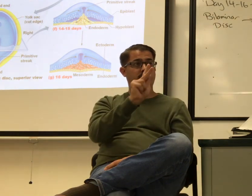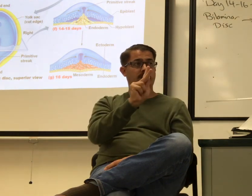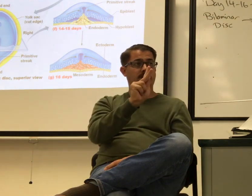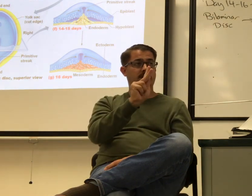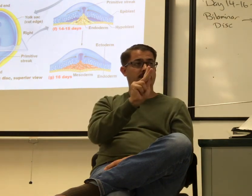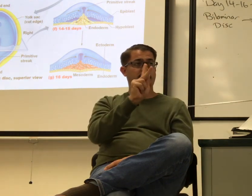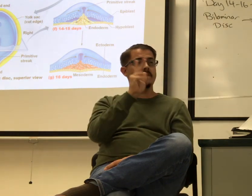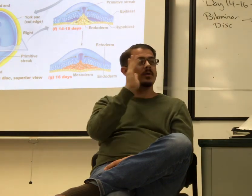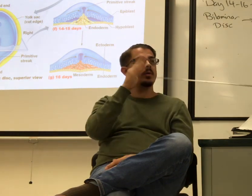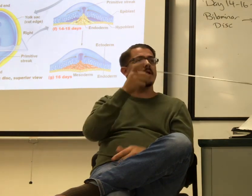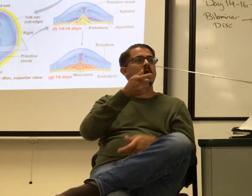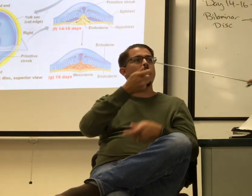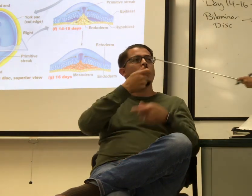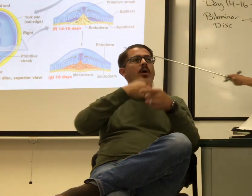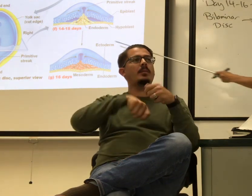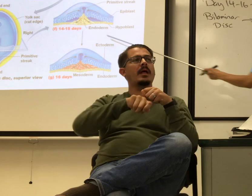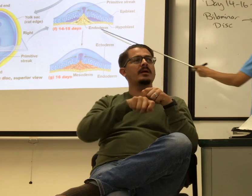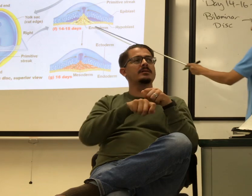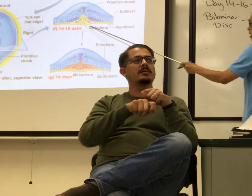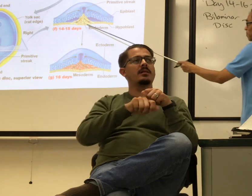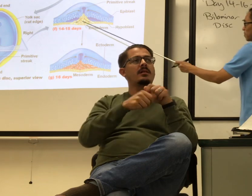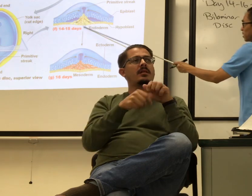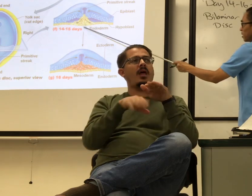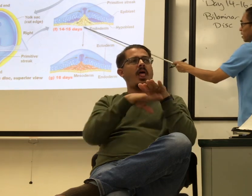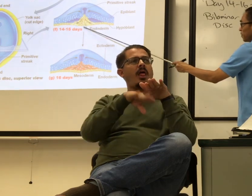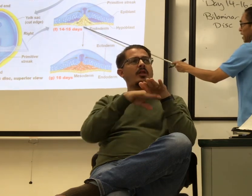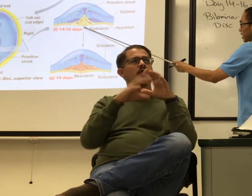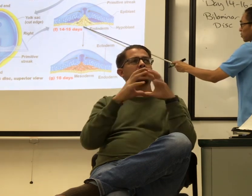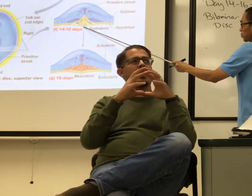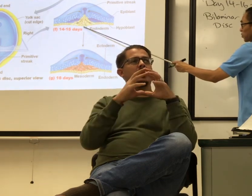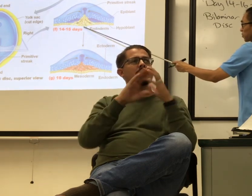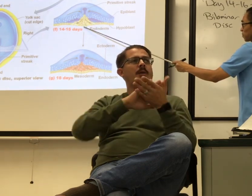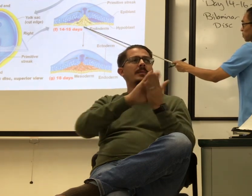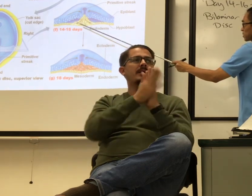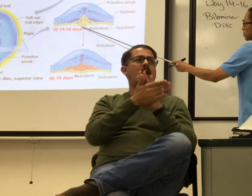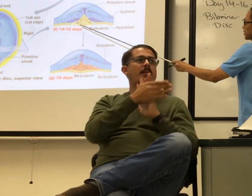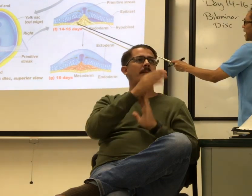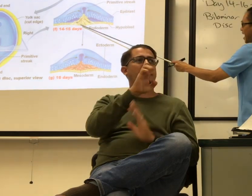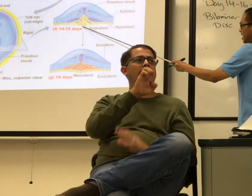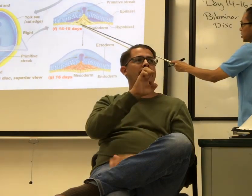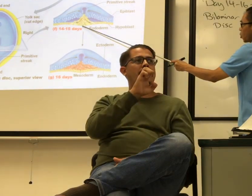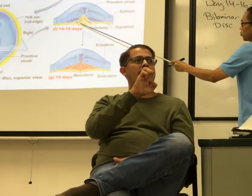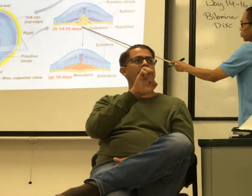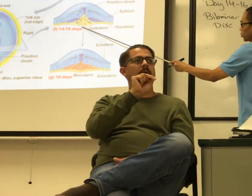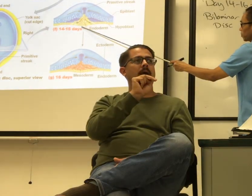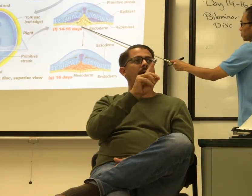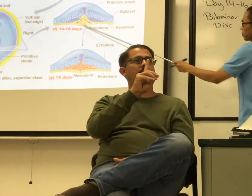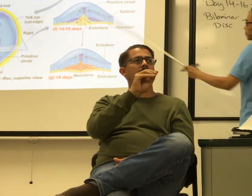they replace the underlying cells and they become the ectoderm, or sorry, the